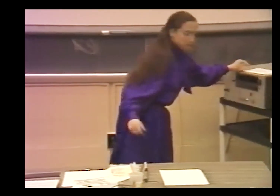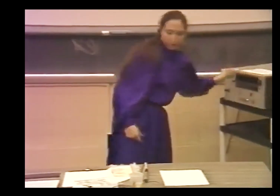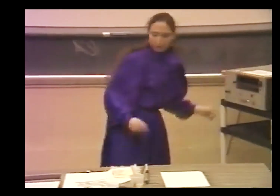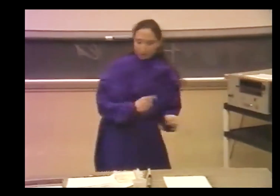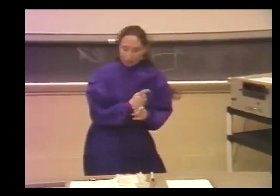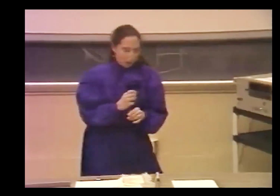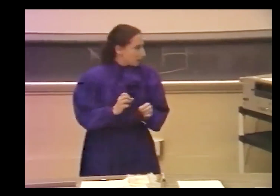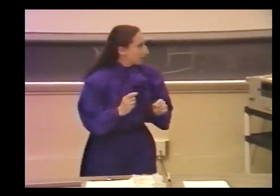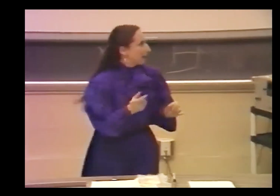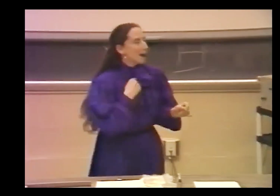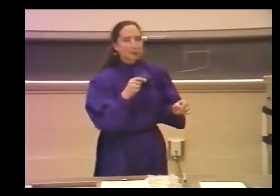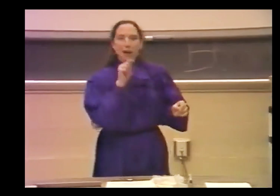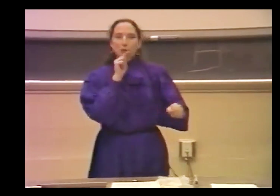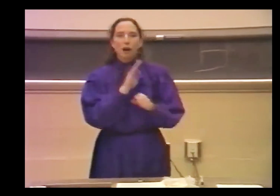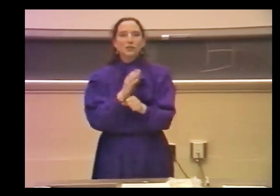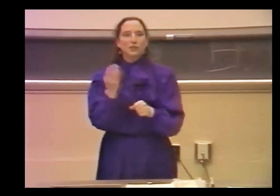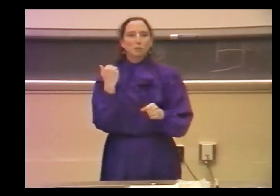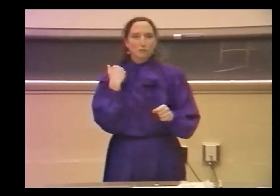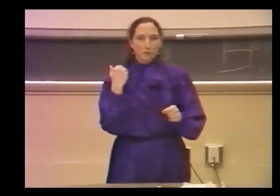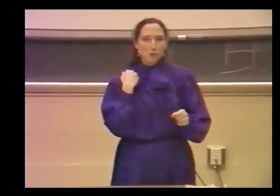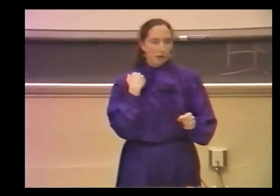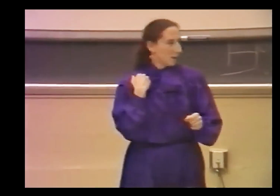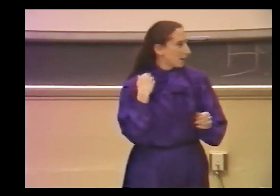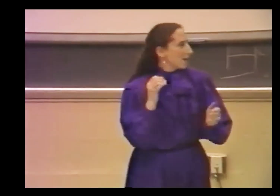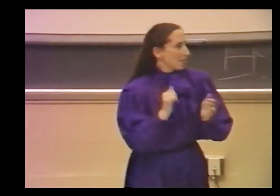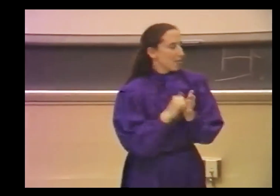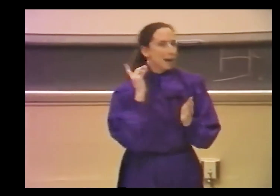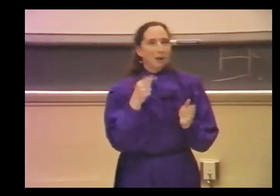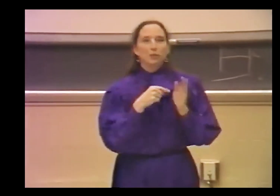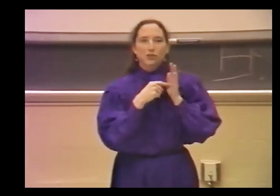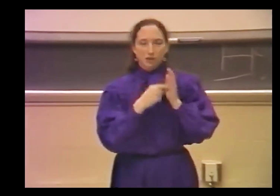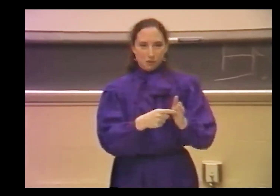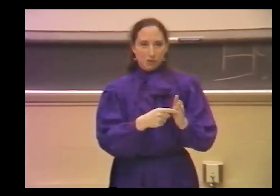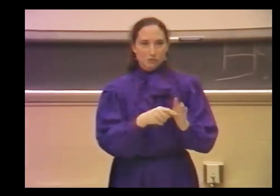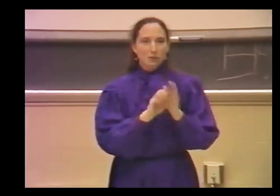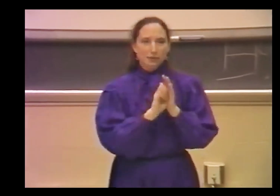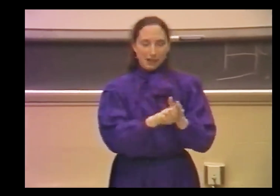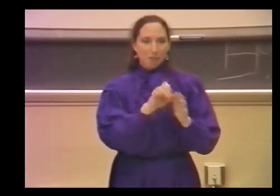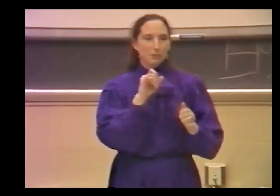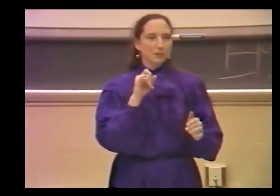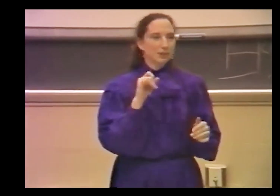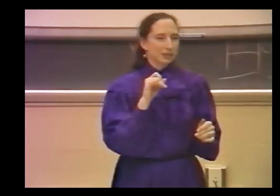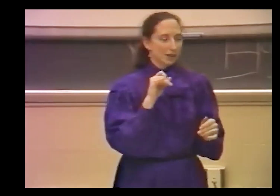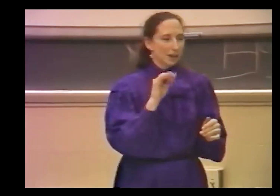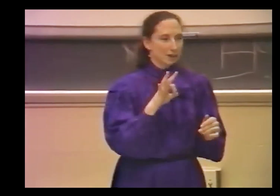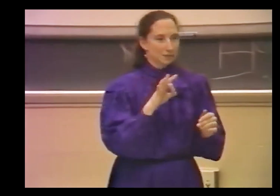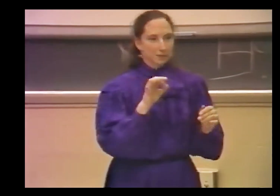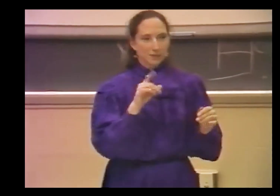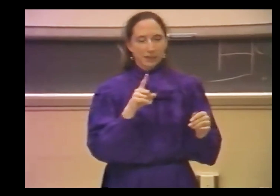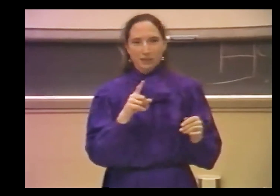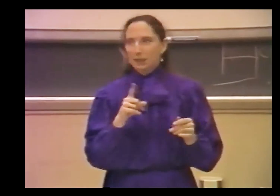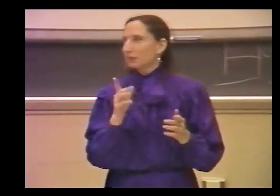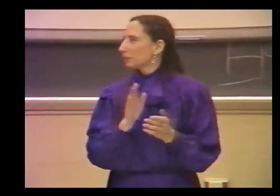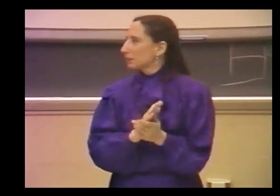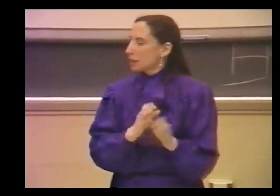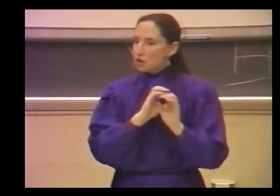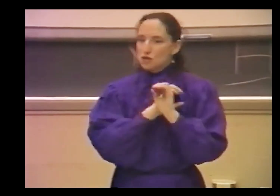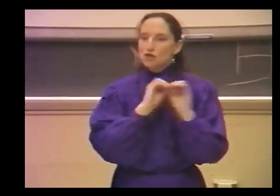Right. Okay. I promised you before that I would show you examples of the